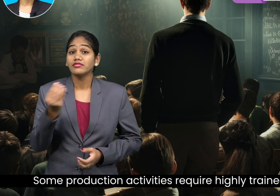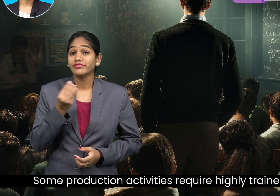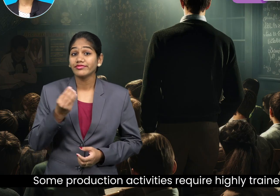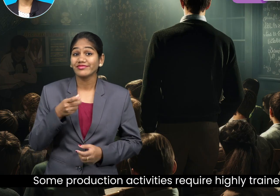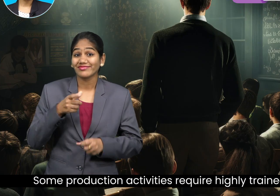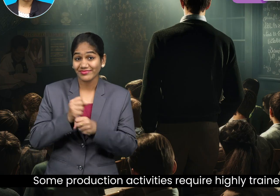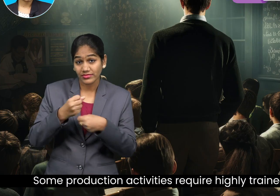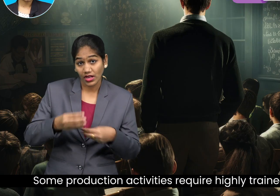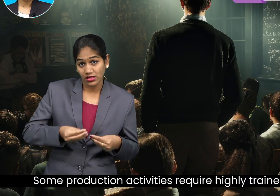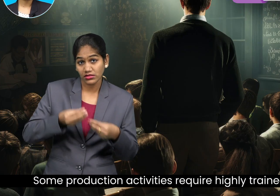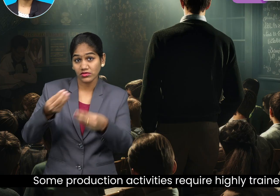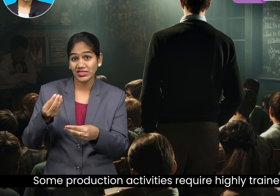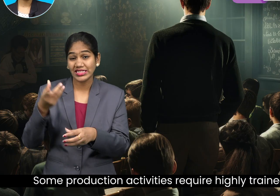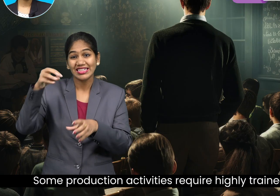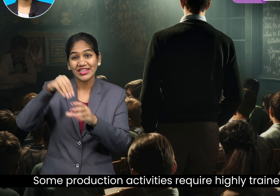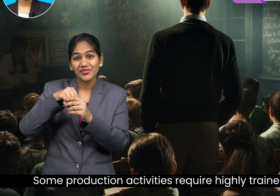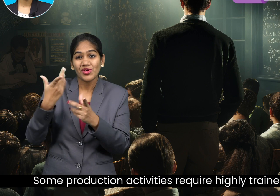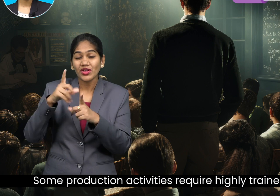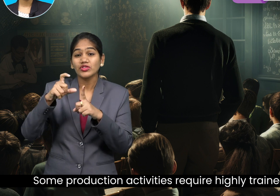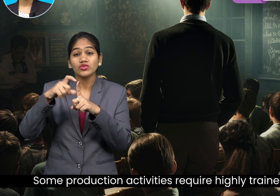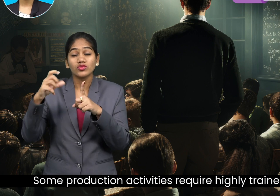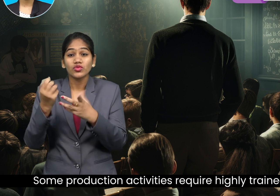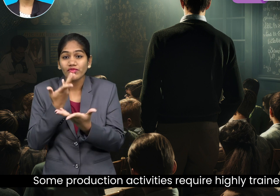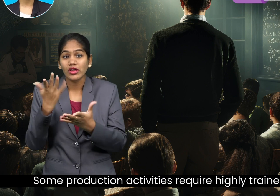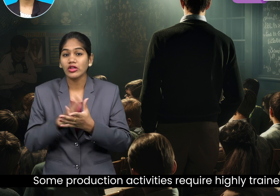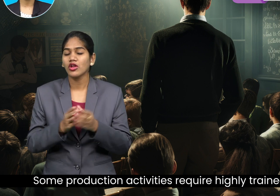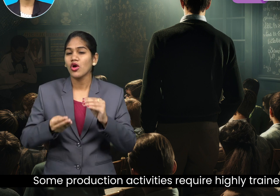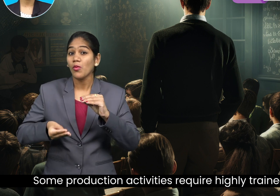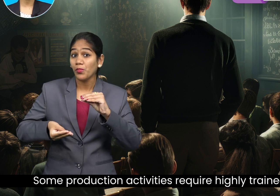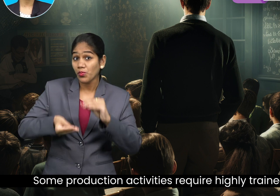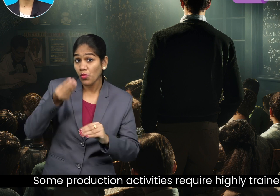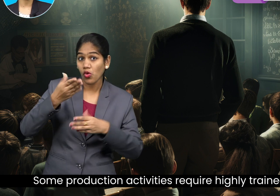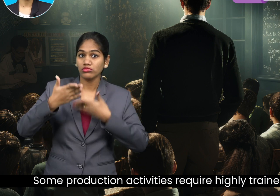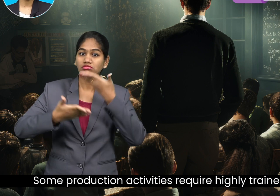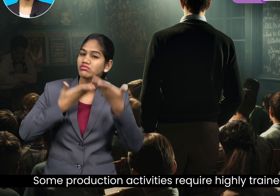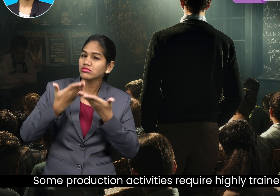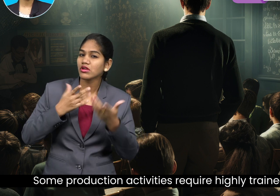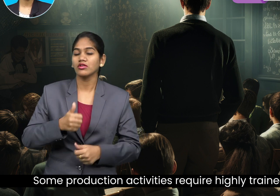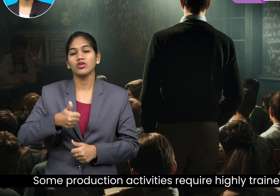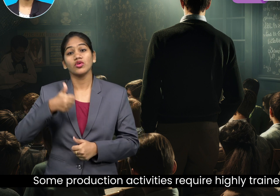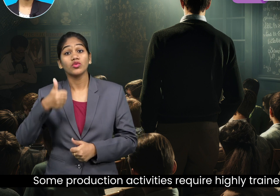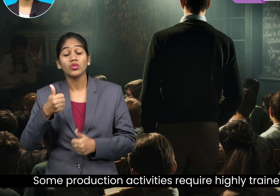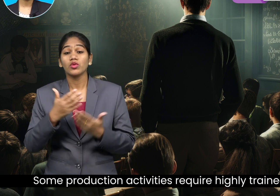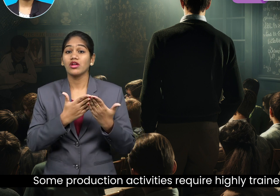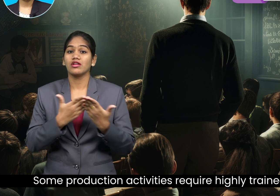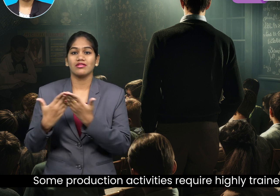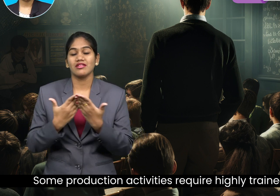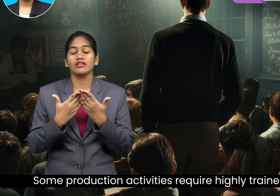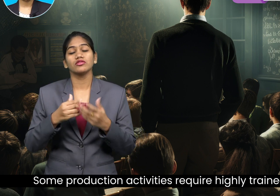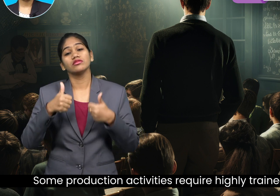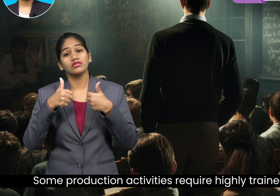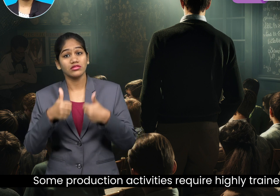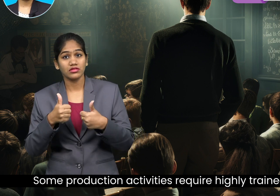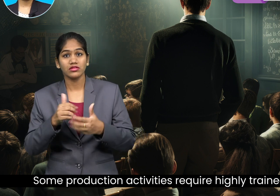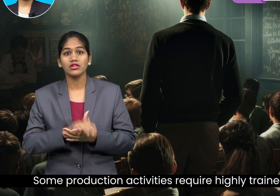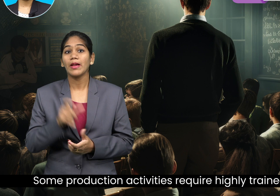Some production activities require highly trained and educated